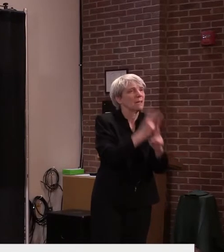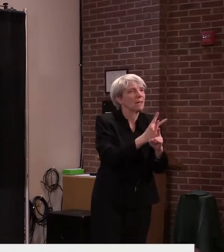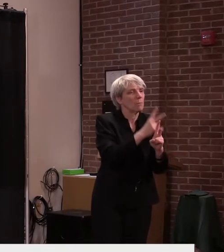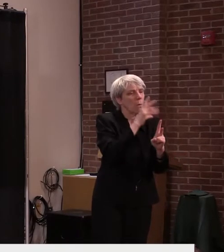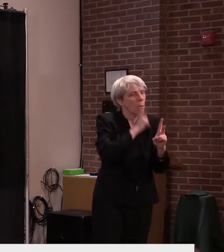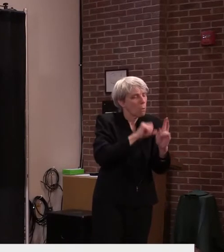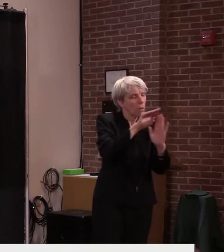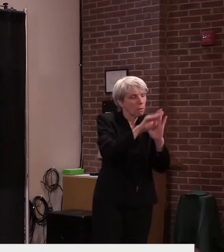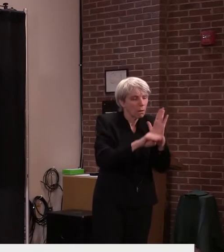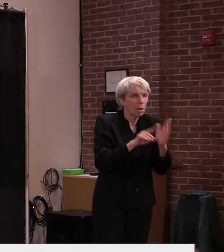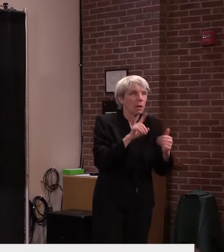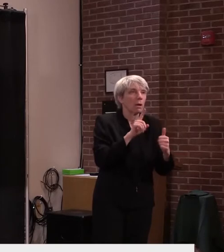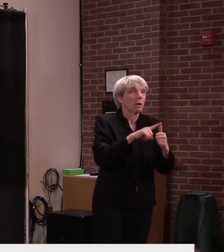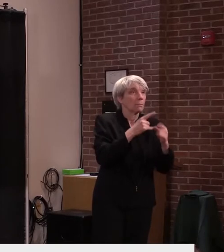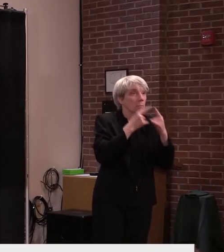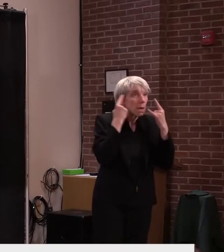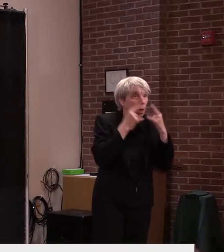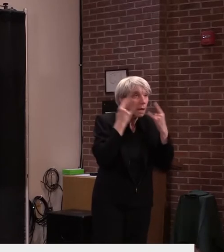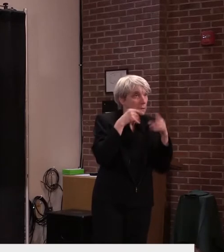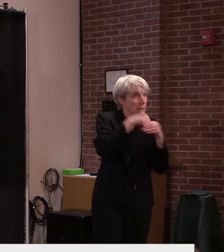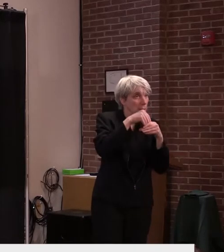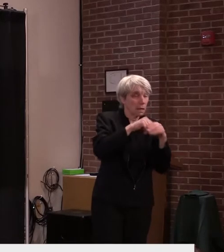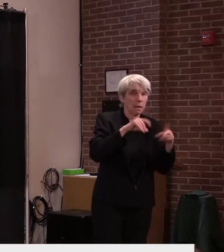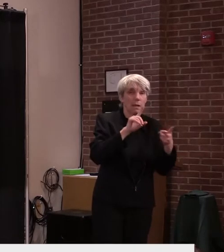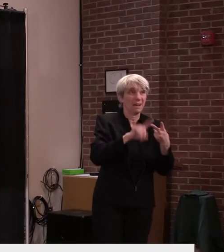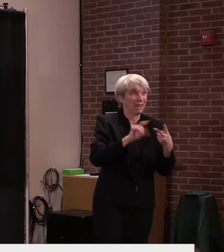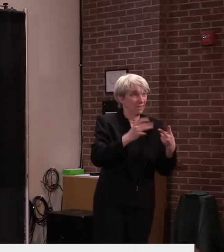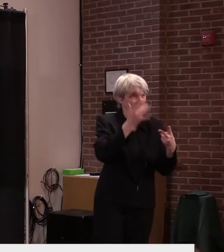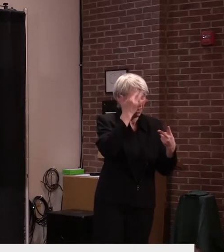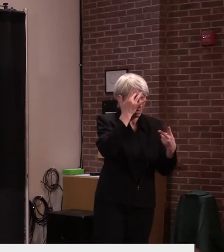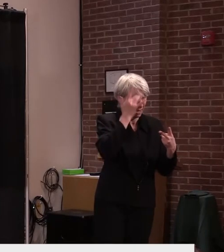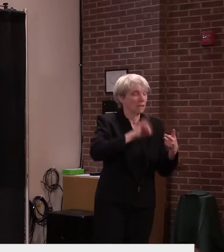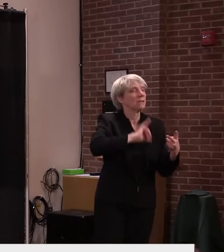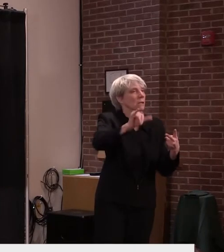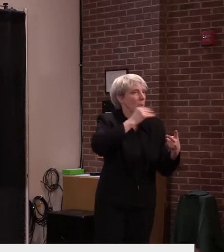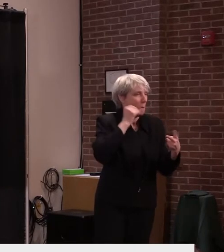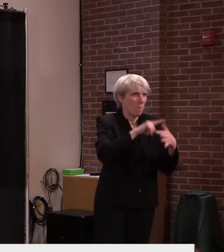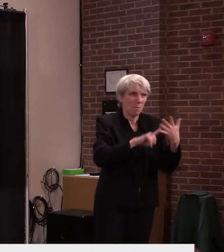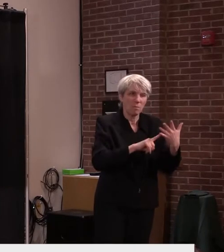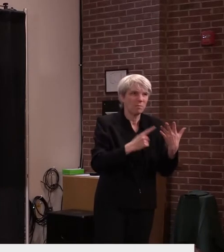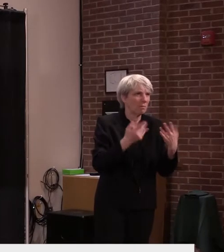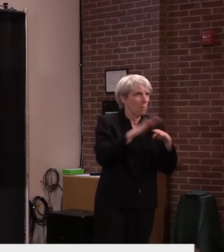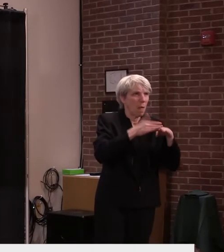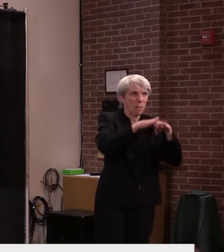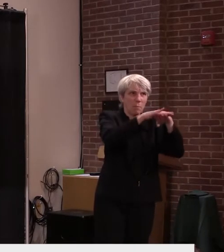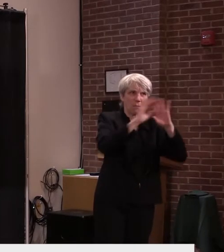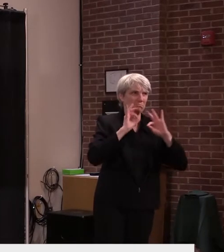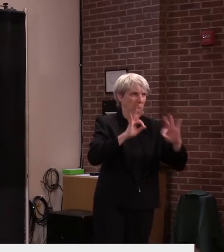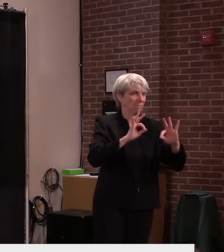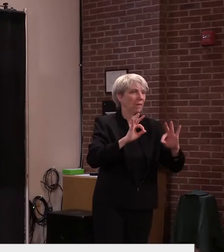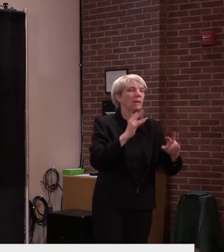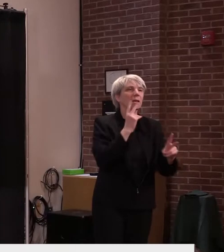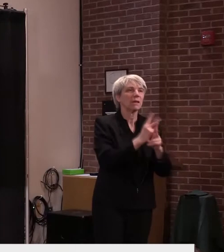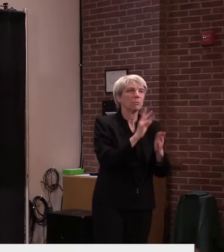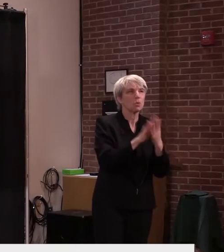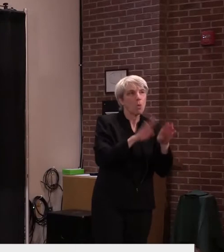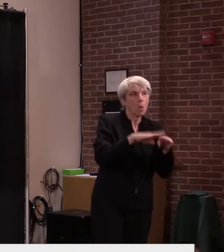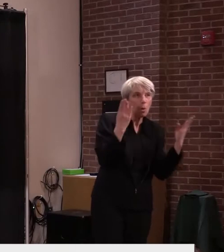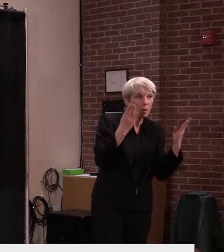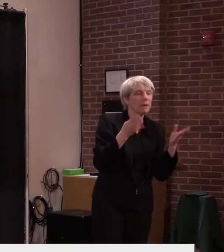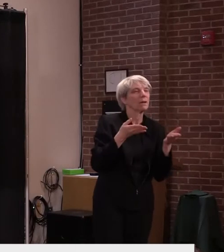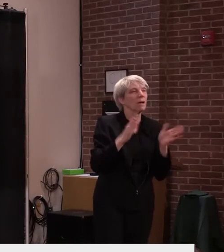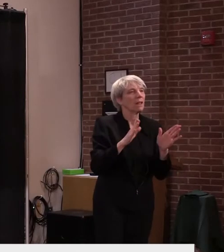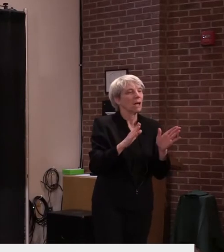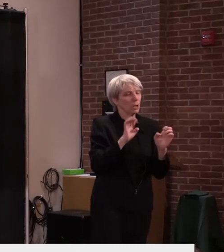home if you're sick, we can keep our schools as safe as possible and keep more children in in-person